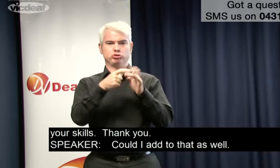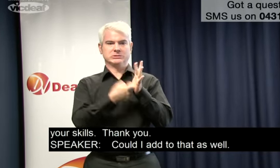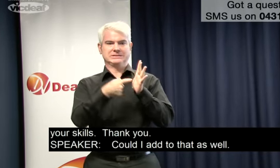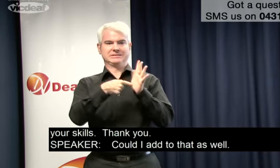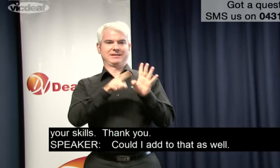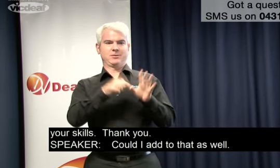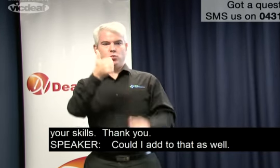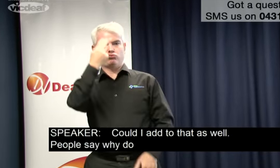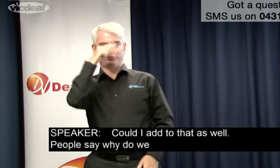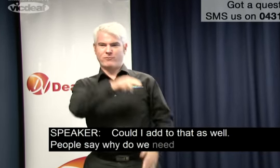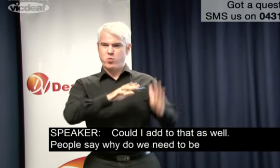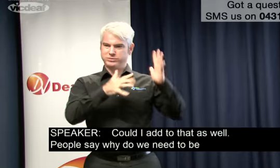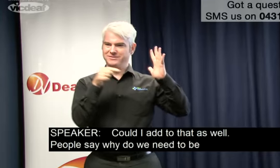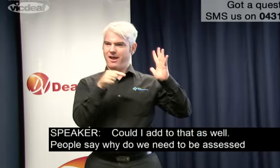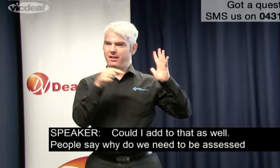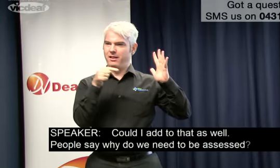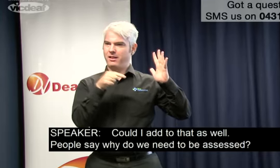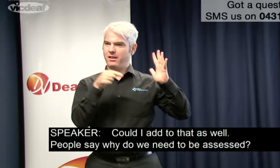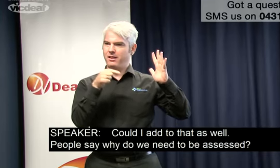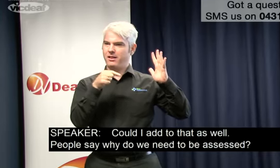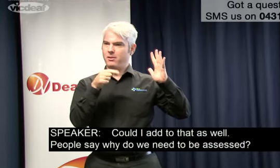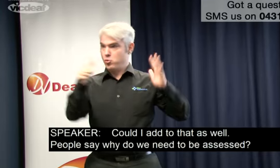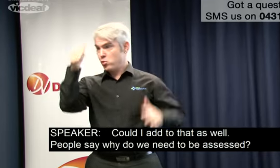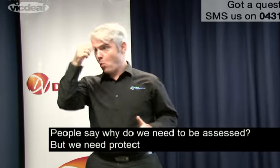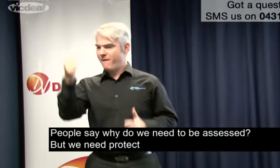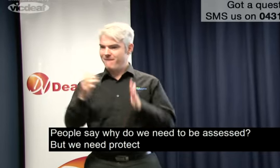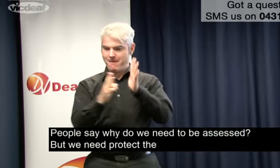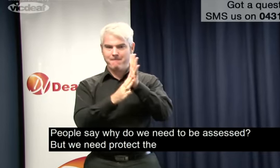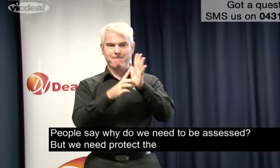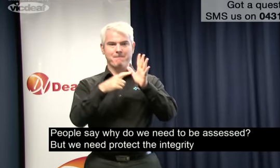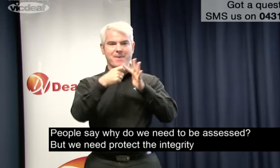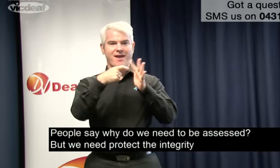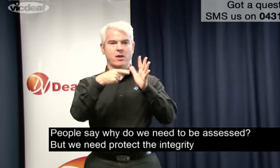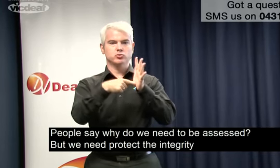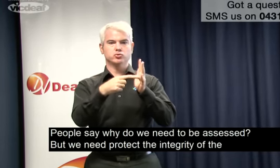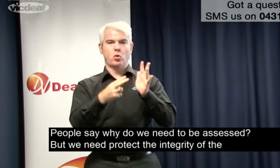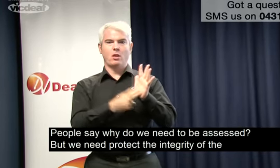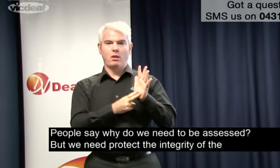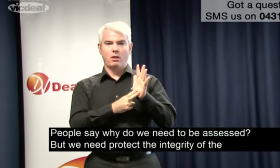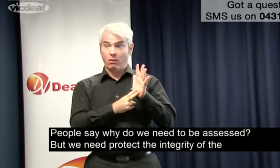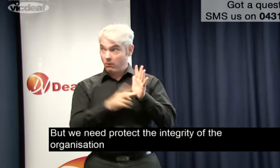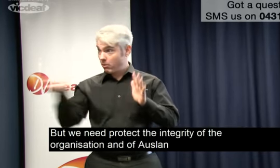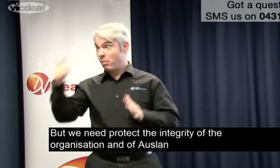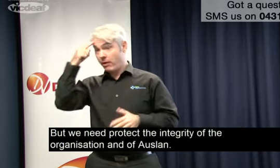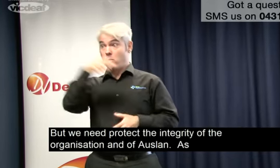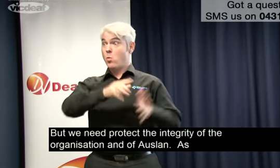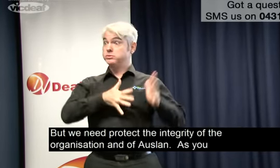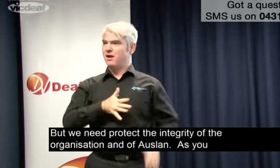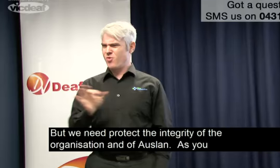to protect the integrity of the organisation and of Auslan. So as you know, there is Makaton. A lot of people